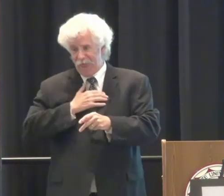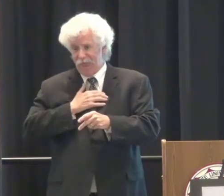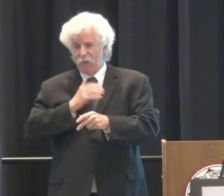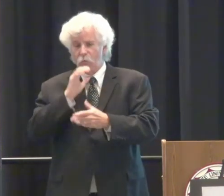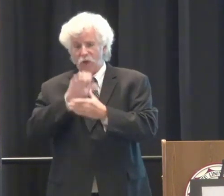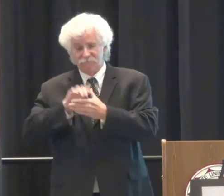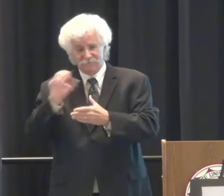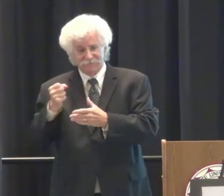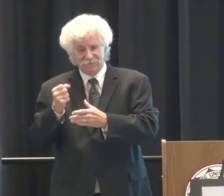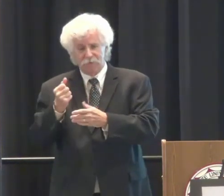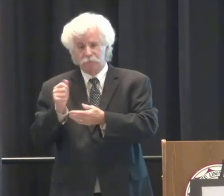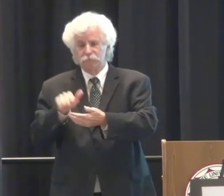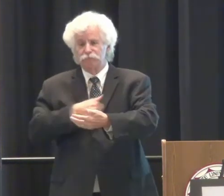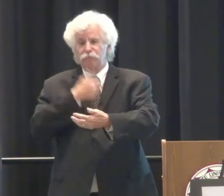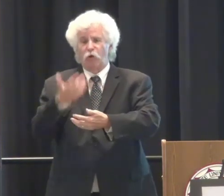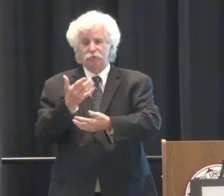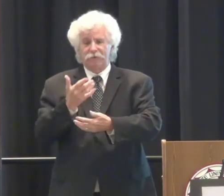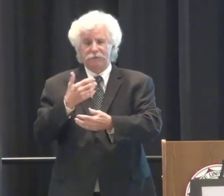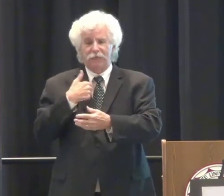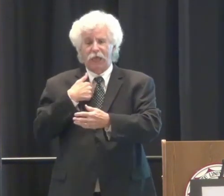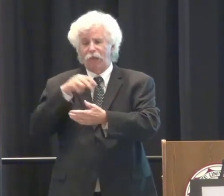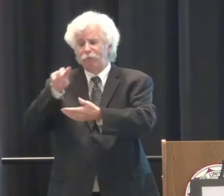to you by your parents and your family.